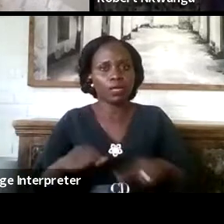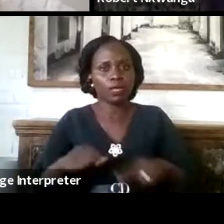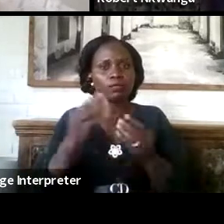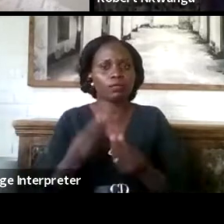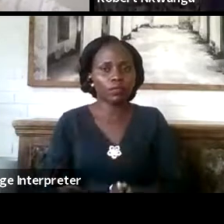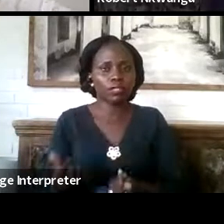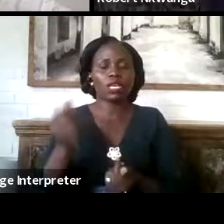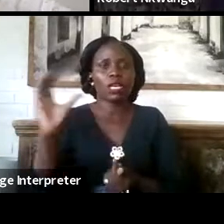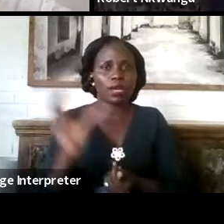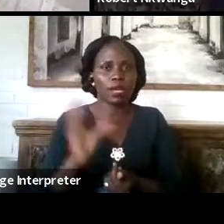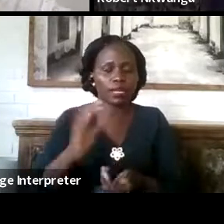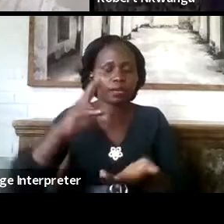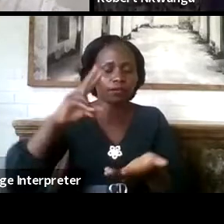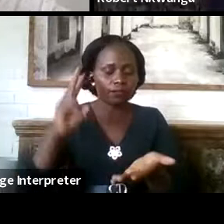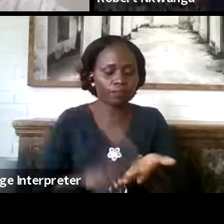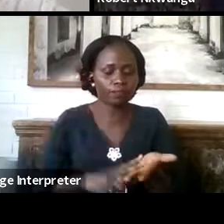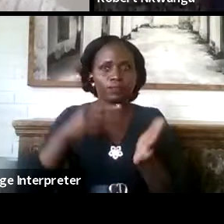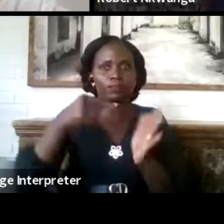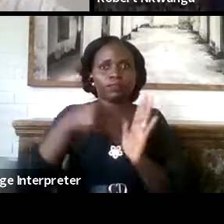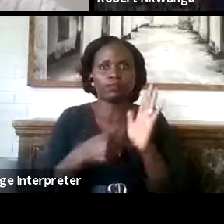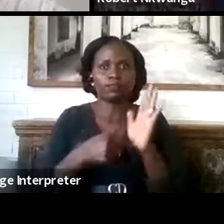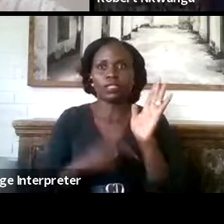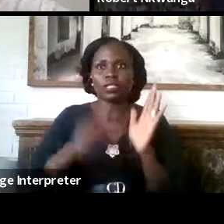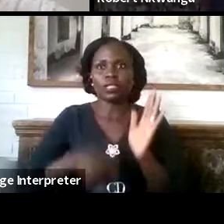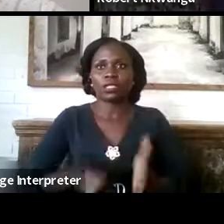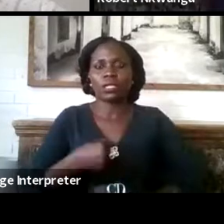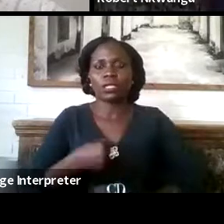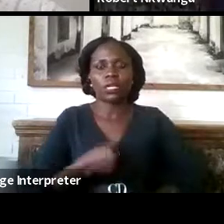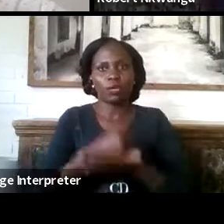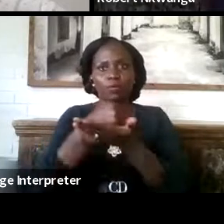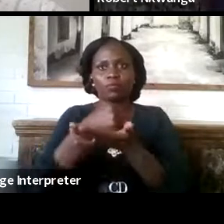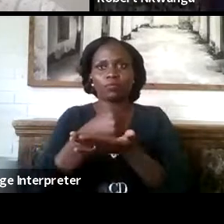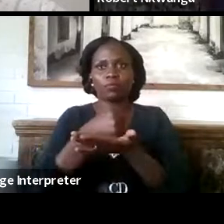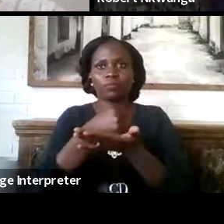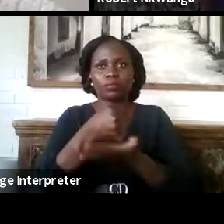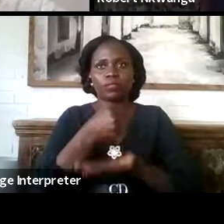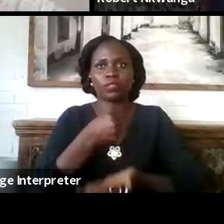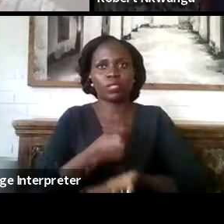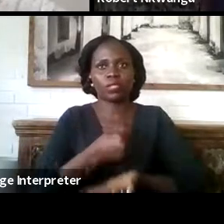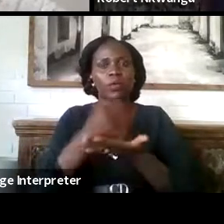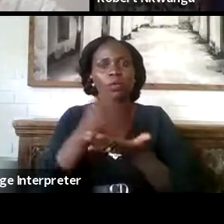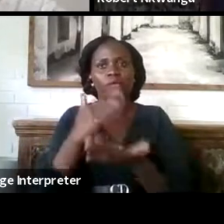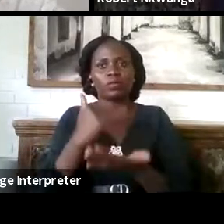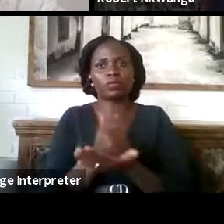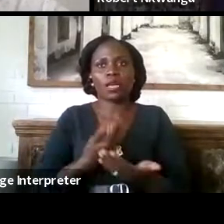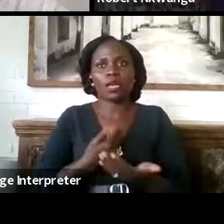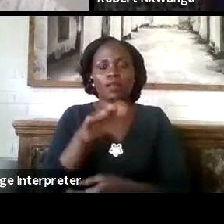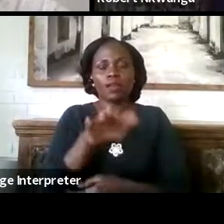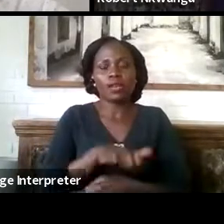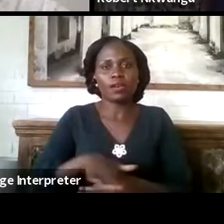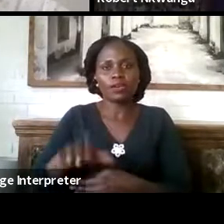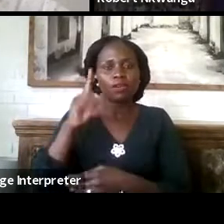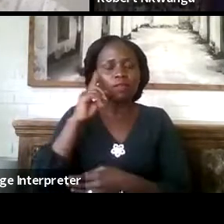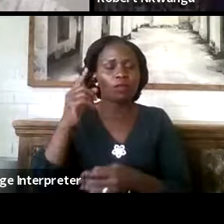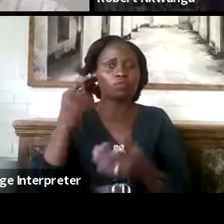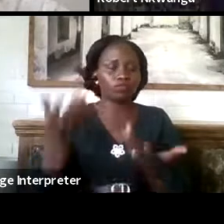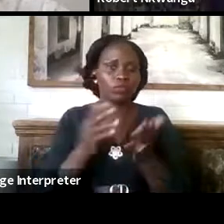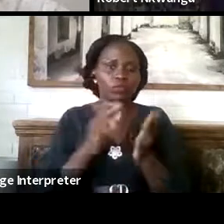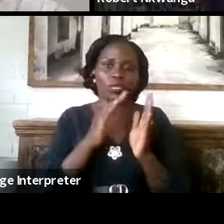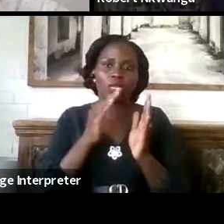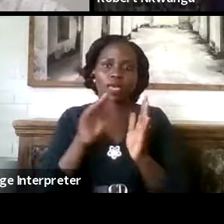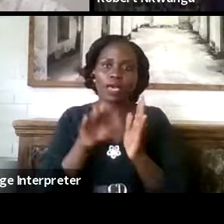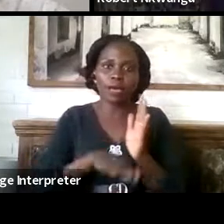regulations will enable us to look at access, because there is an area of reasonable accommodation that we borrowed from the